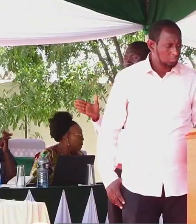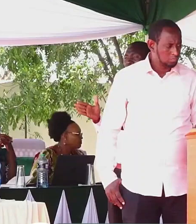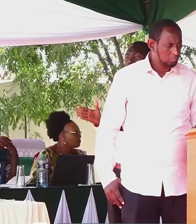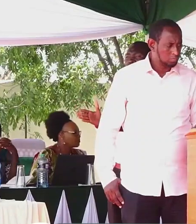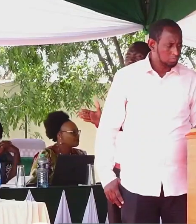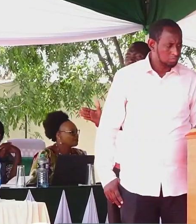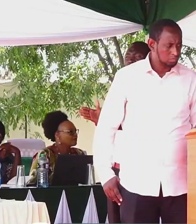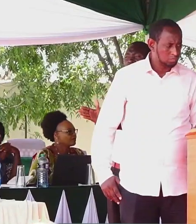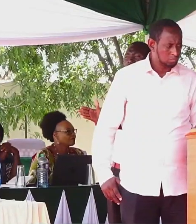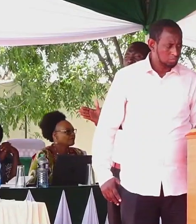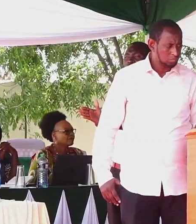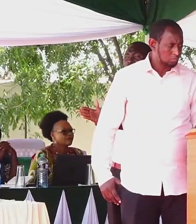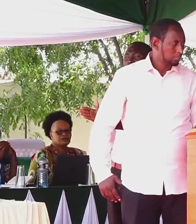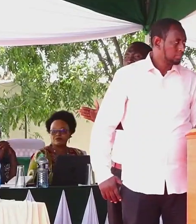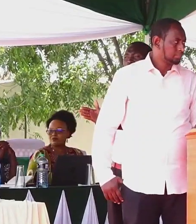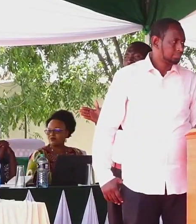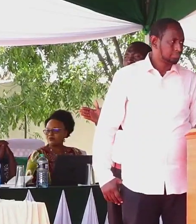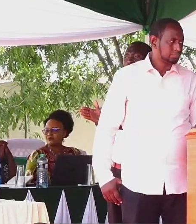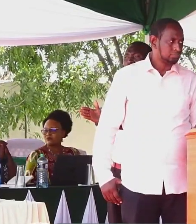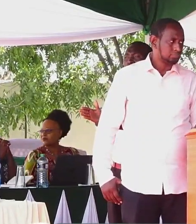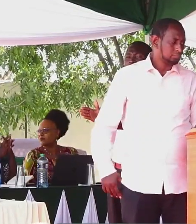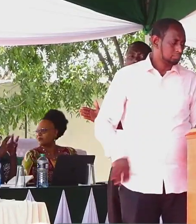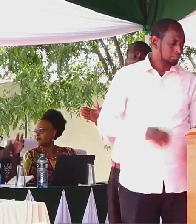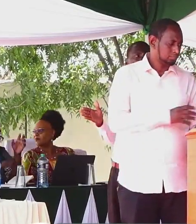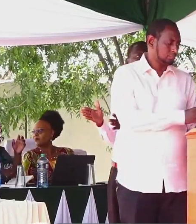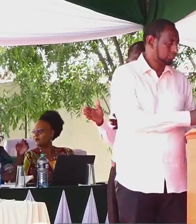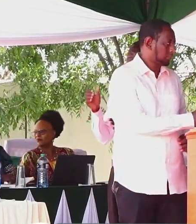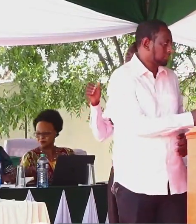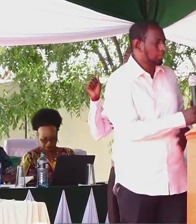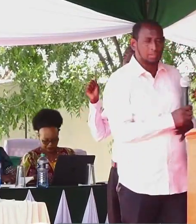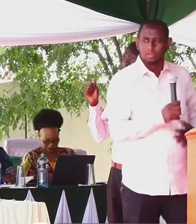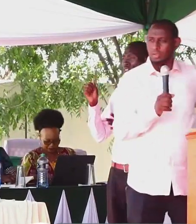have Ahmed, he can introduce himself.